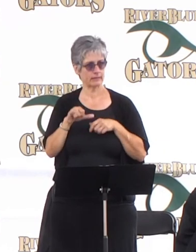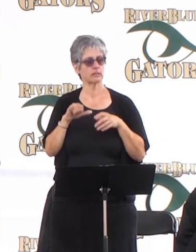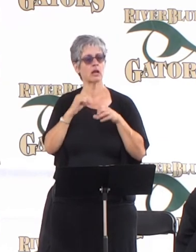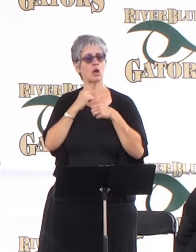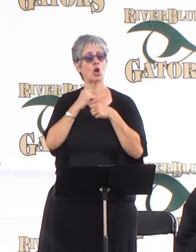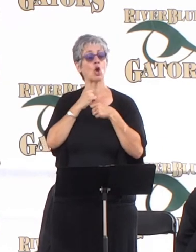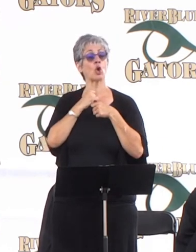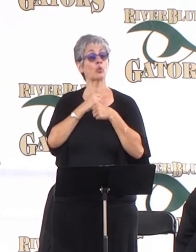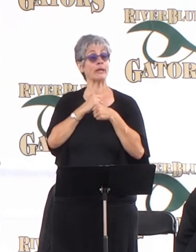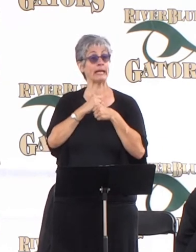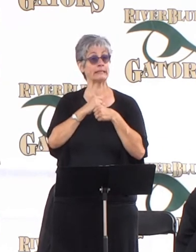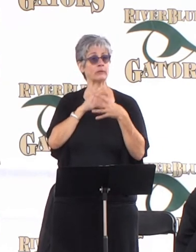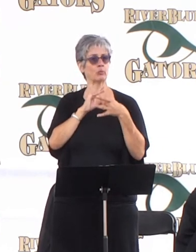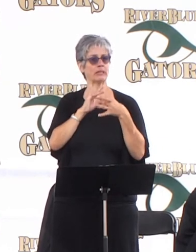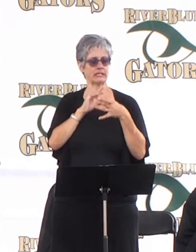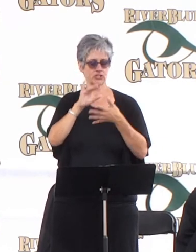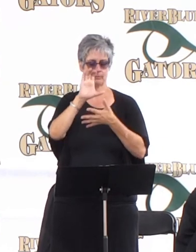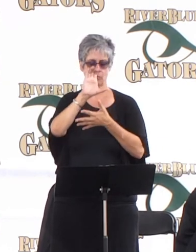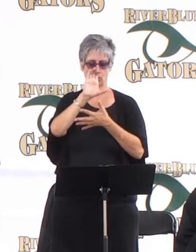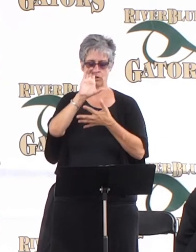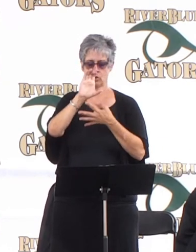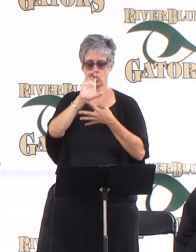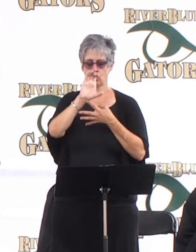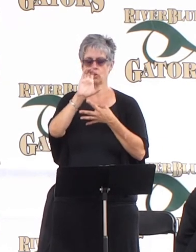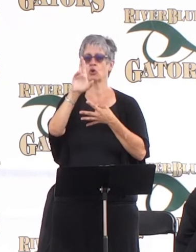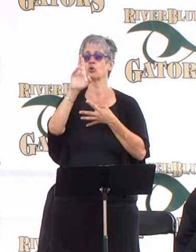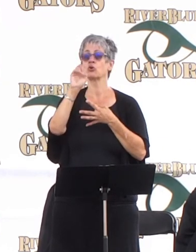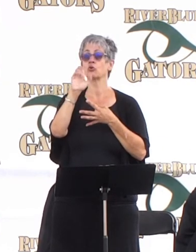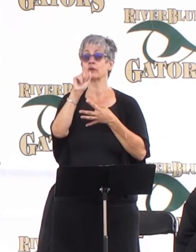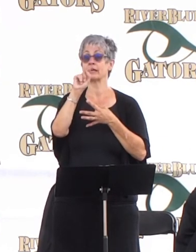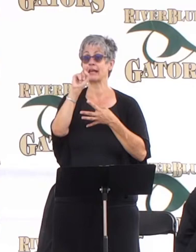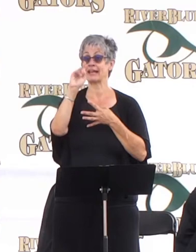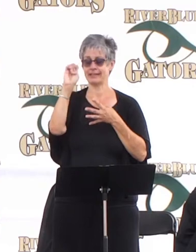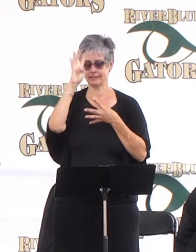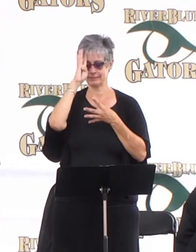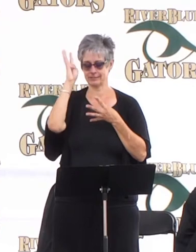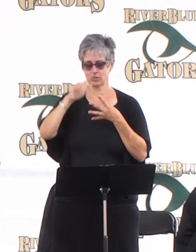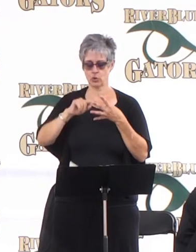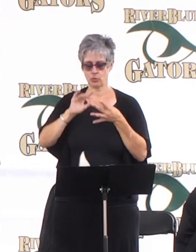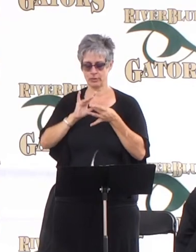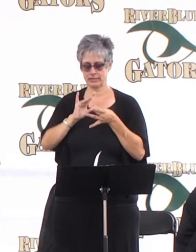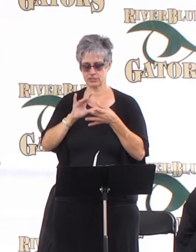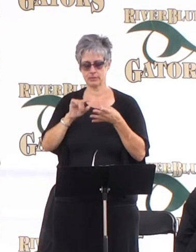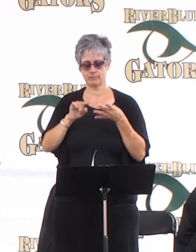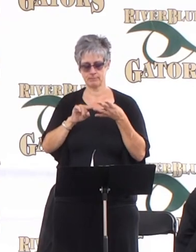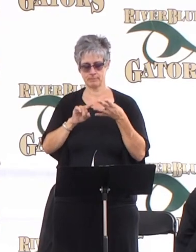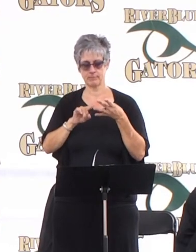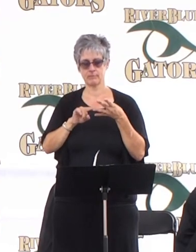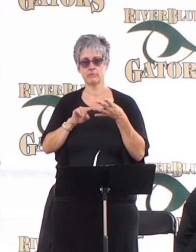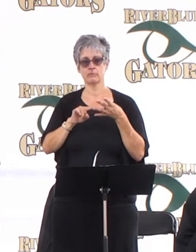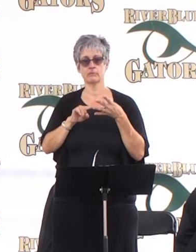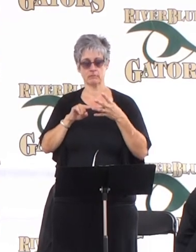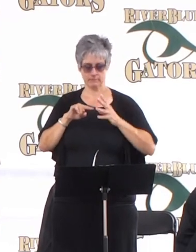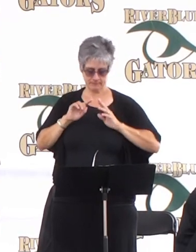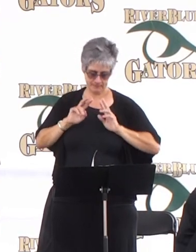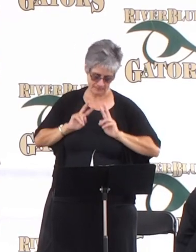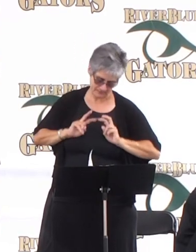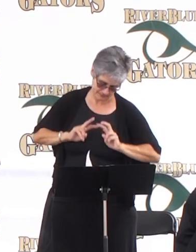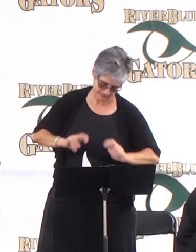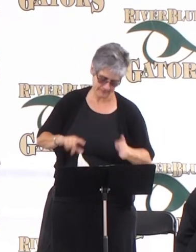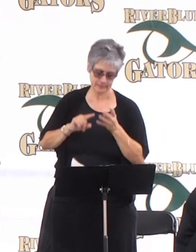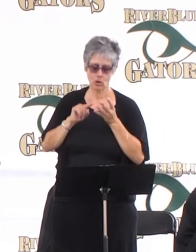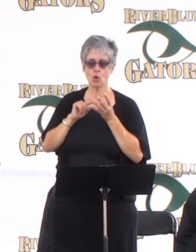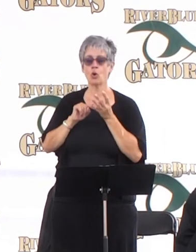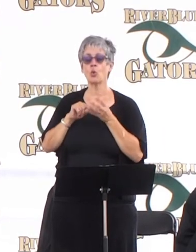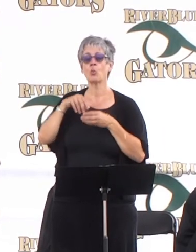within. Crew is the heartbeat of River Bluff and what makes our culture as an EL education school so special.